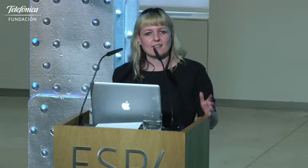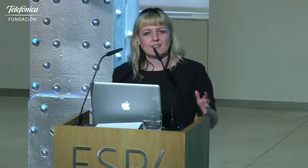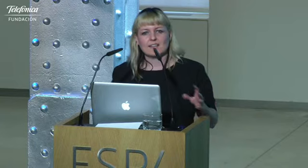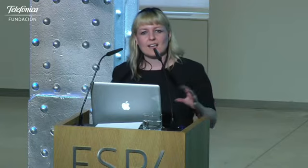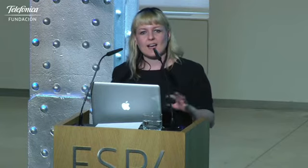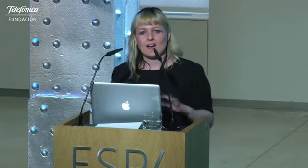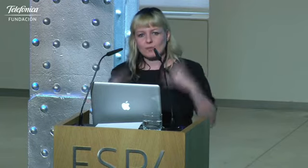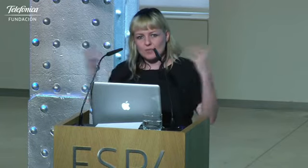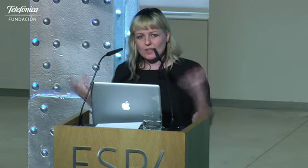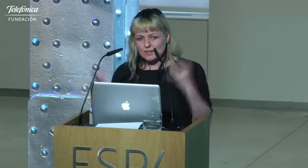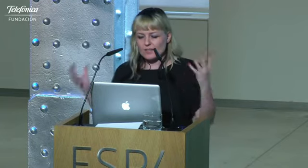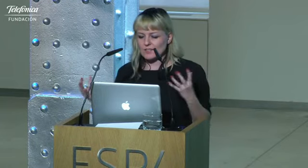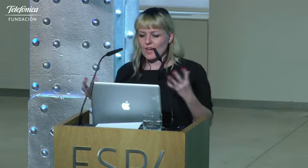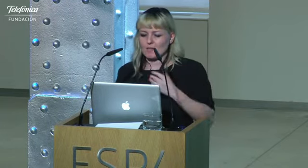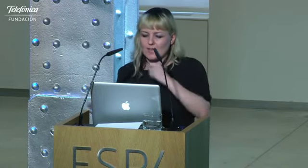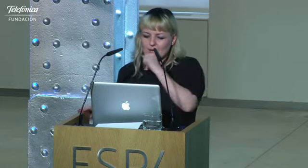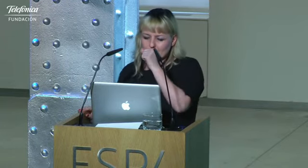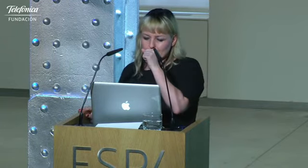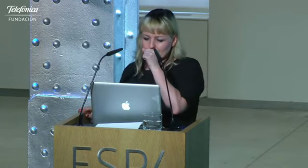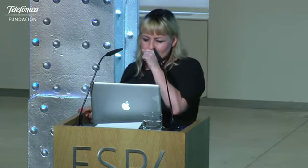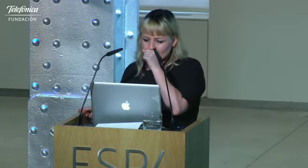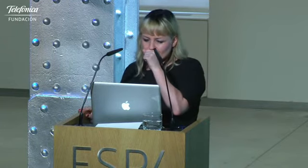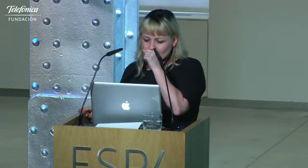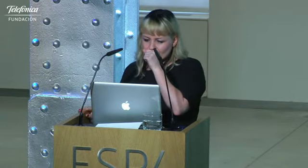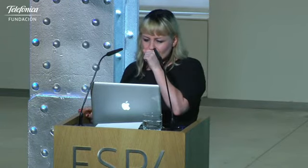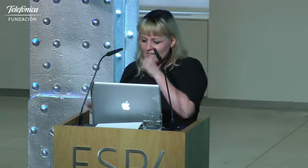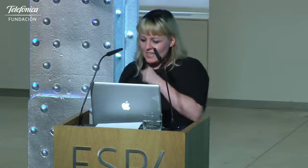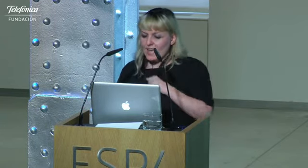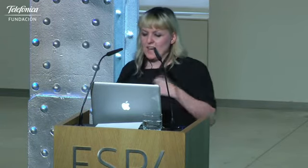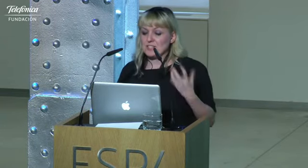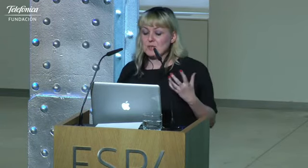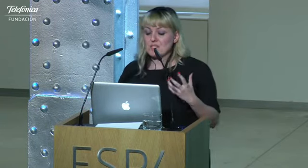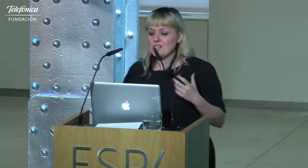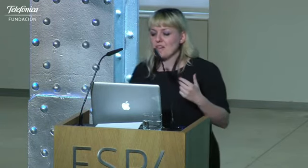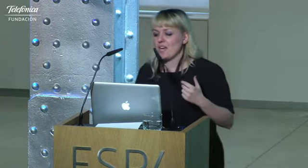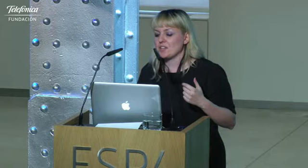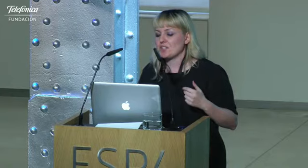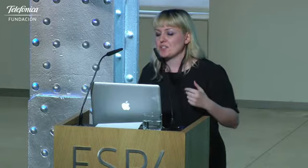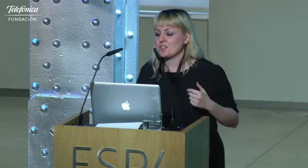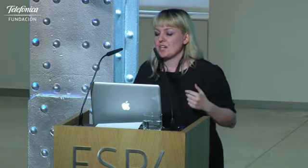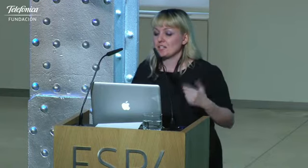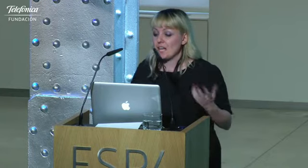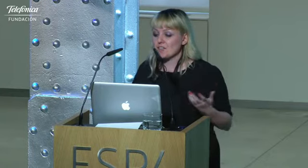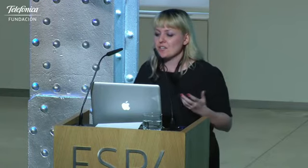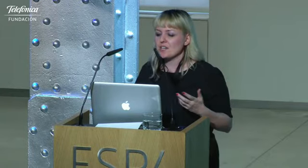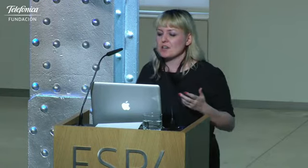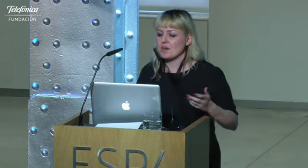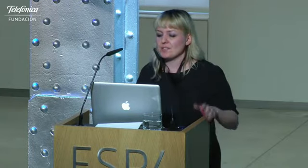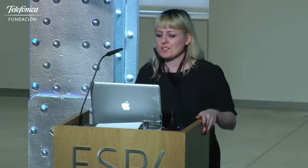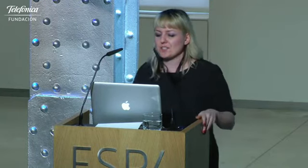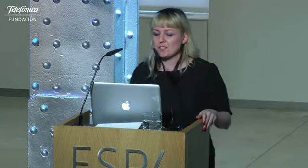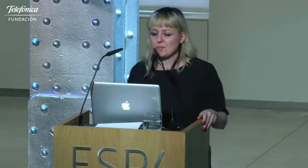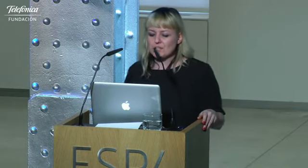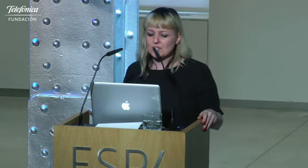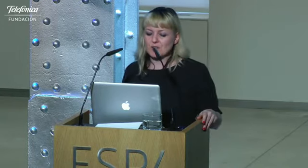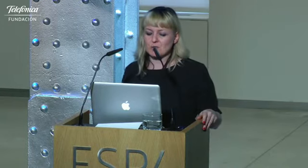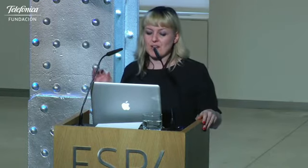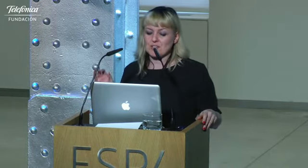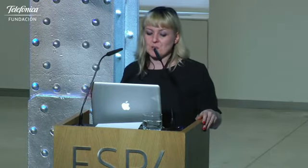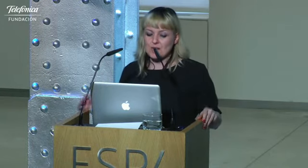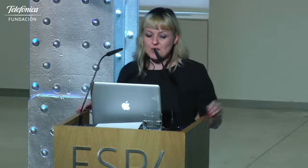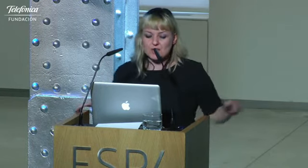conceptualizing the design of the character. And it's interesting that just last year, I was actually commissioned